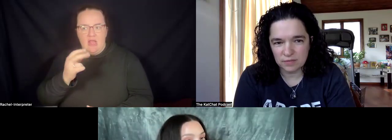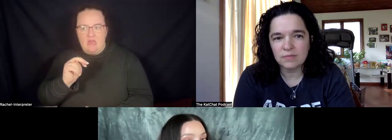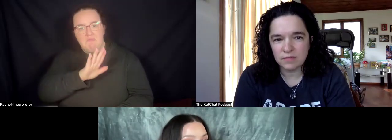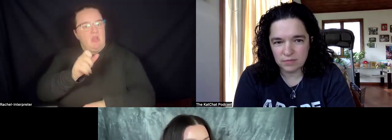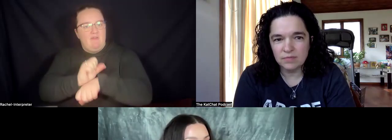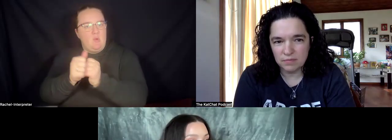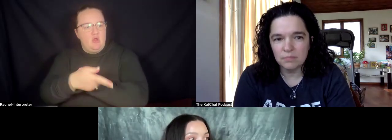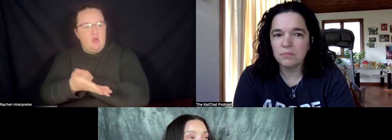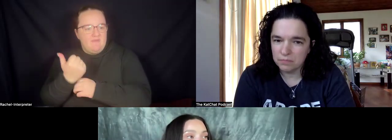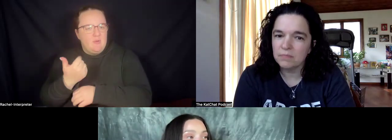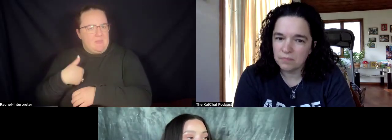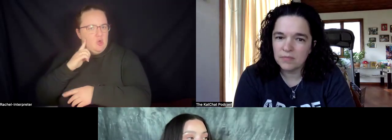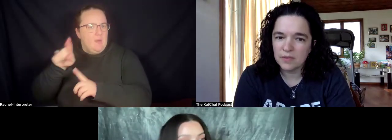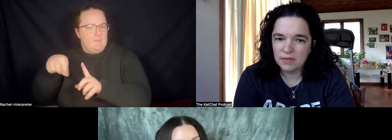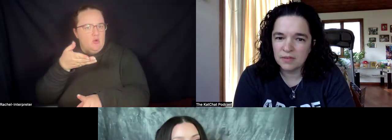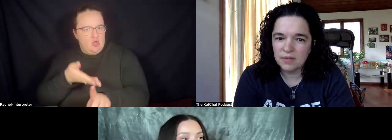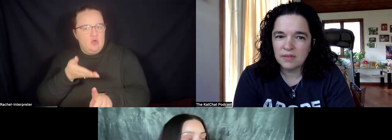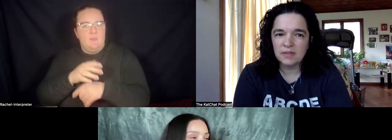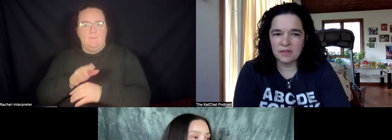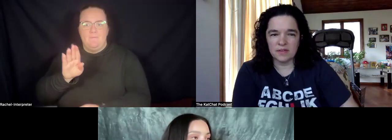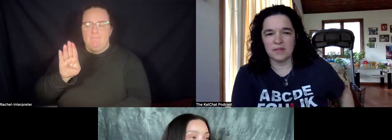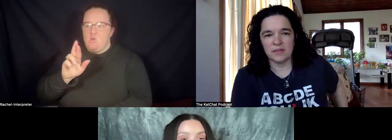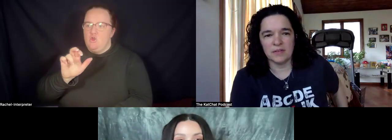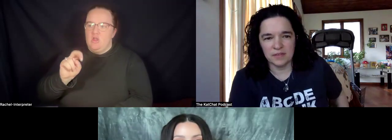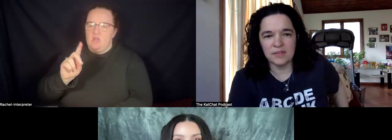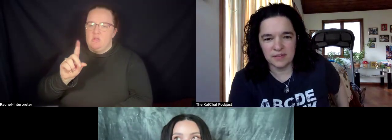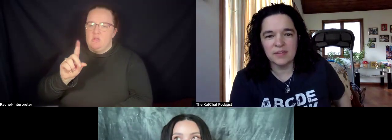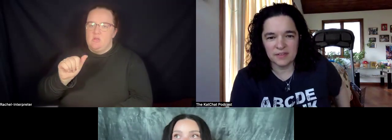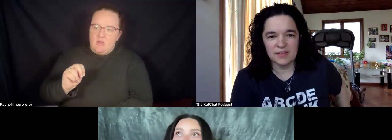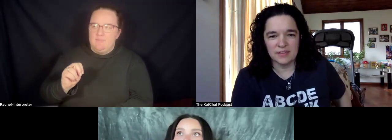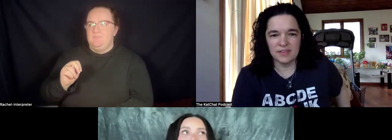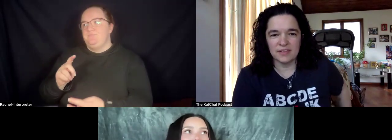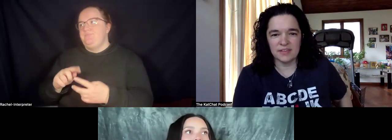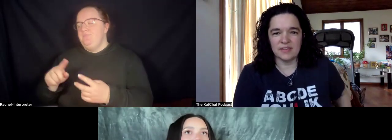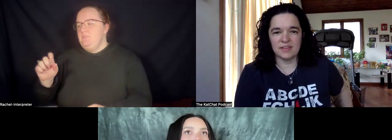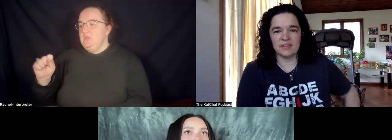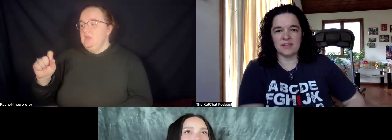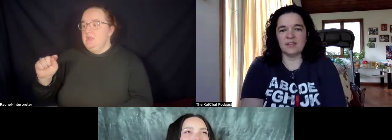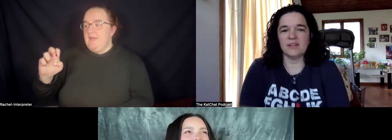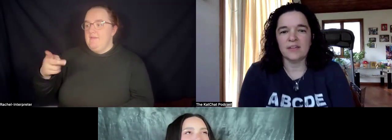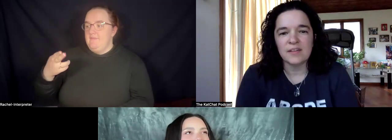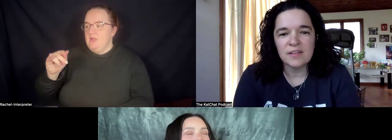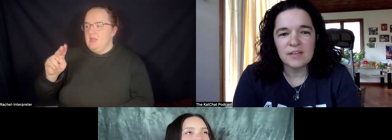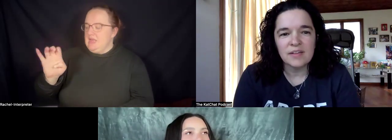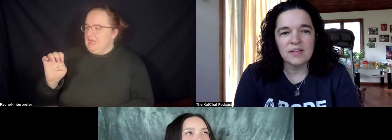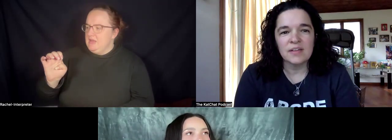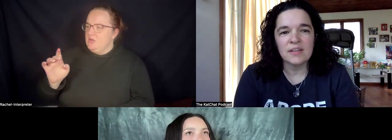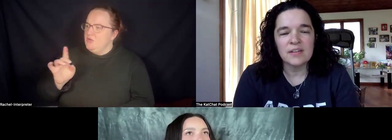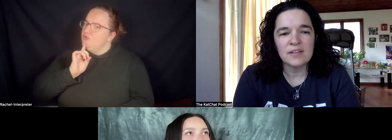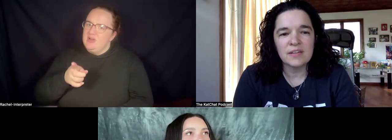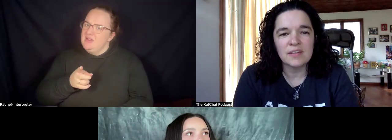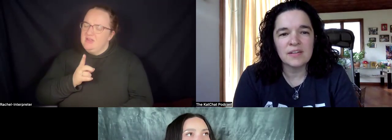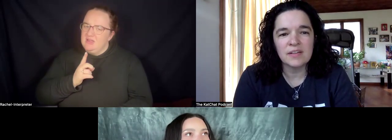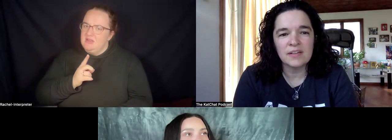before, but I knew of her. Brendan, of course. Stephanie. Stephanie was. We didn't really learn